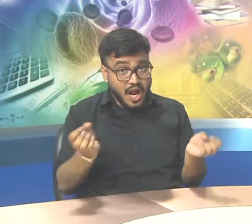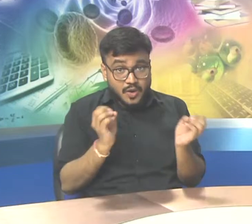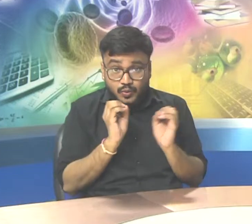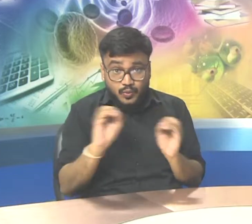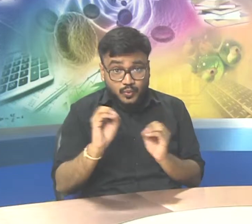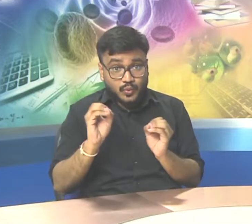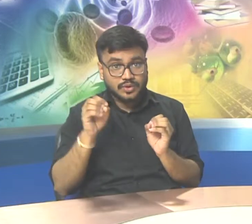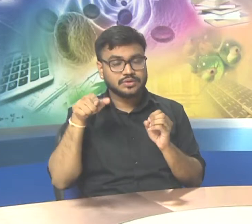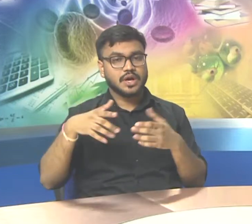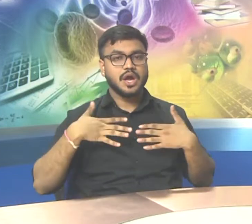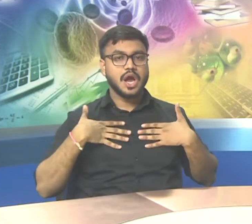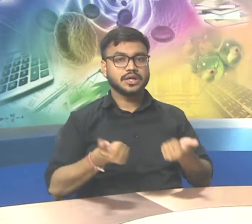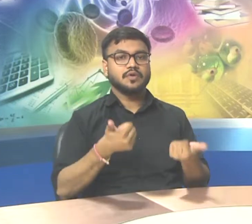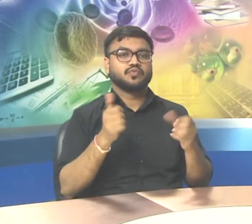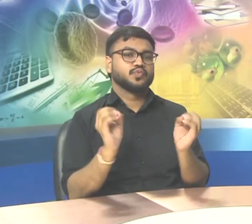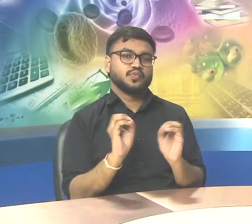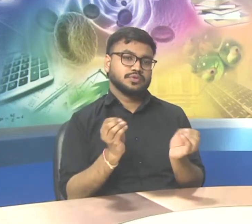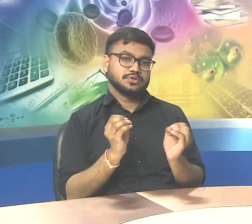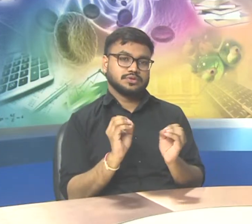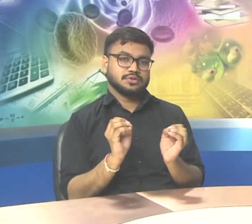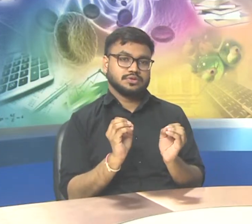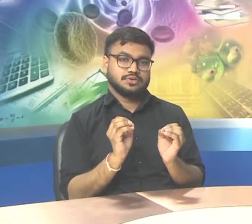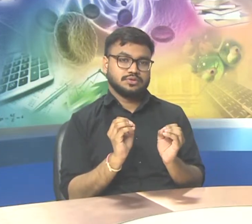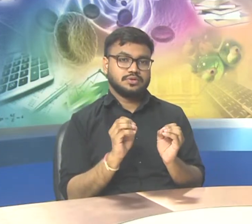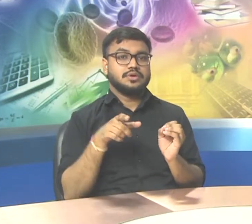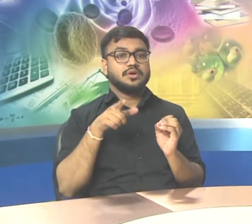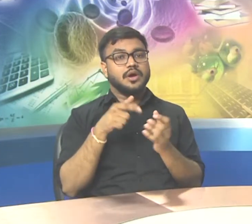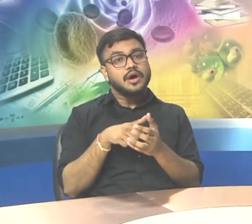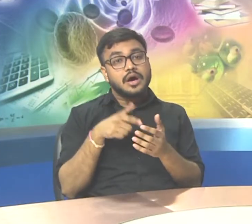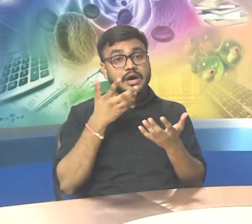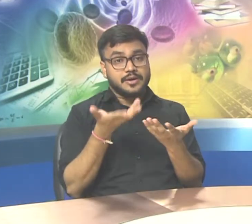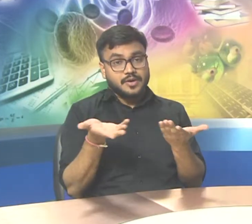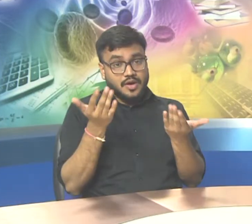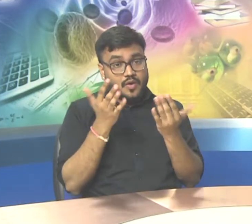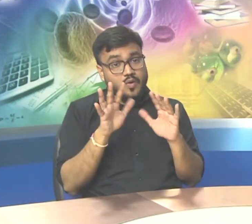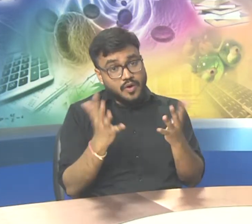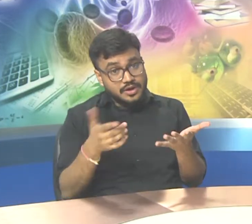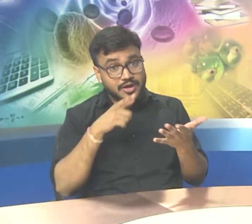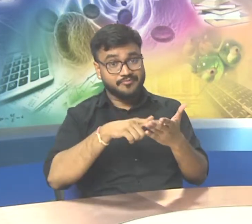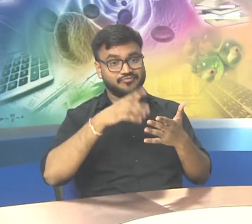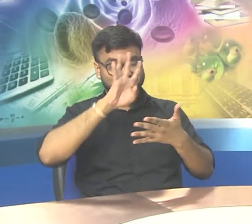Too little or too much food can make us unhealthy.